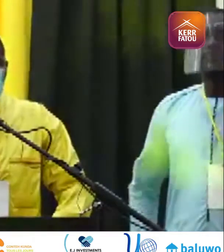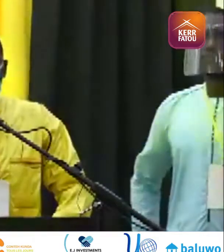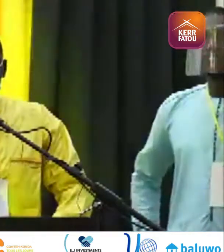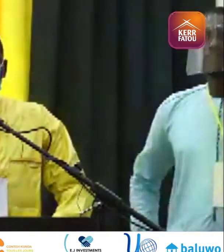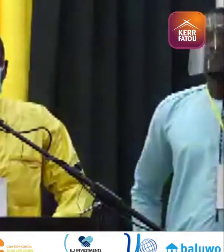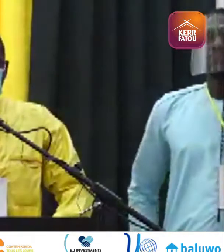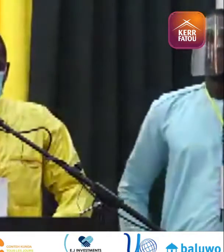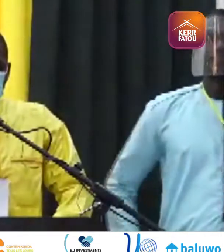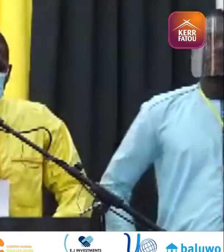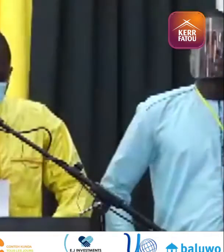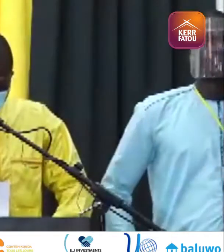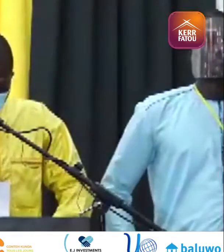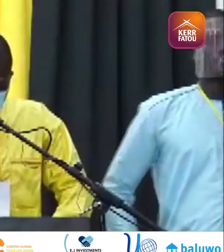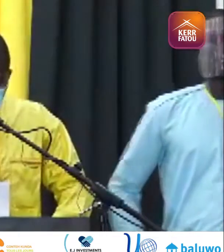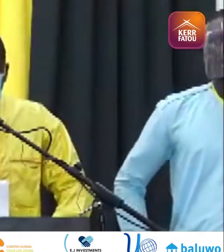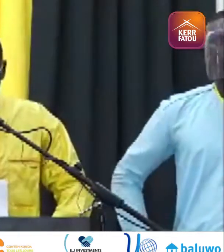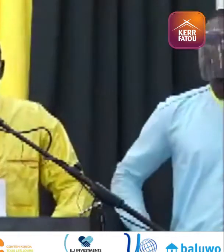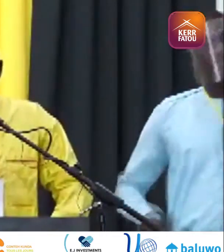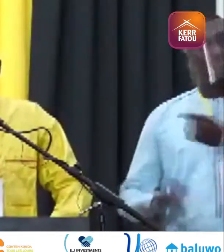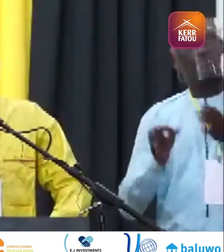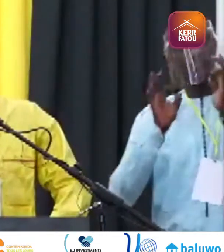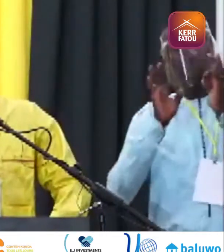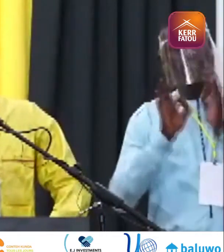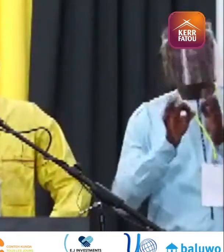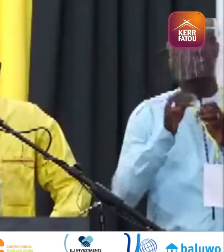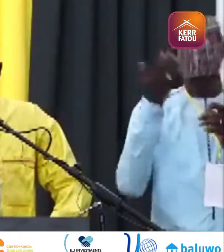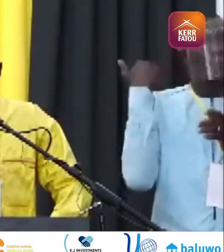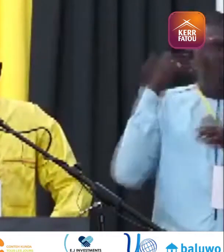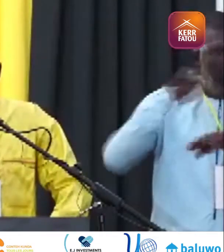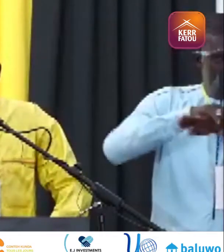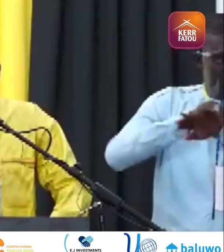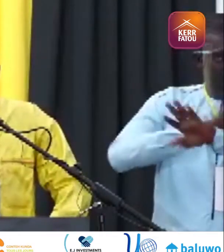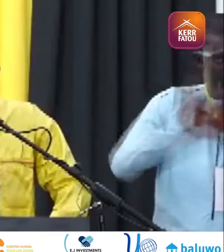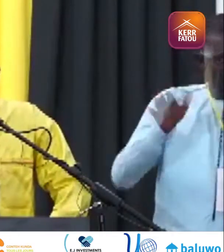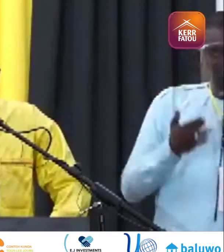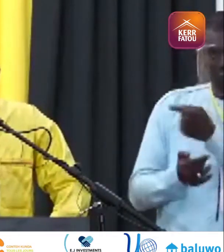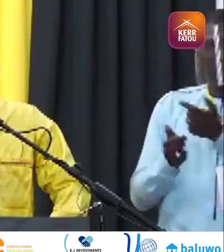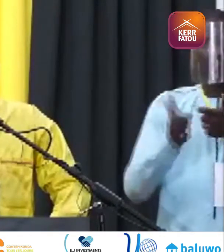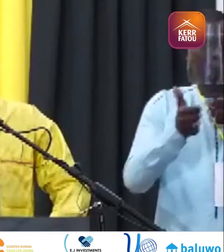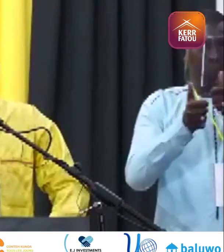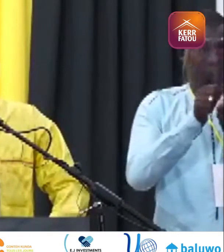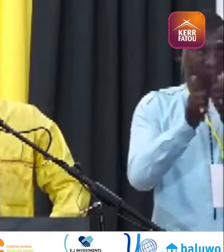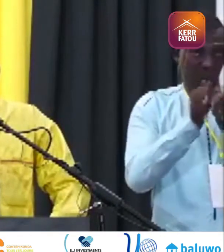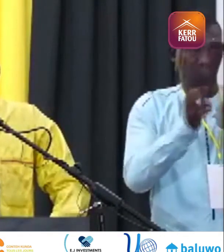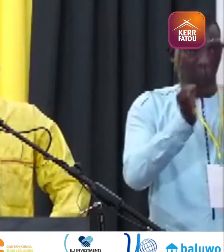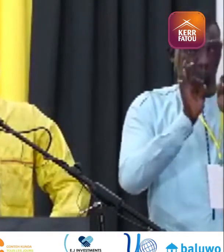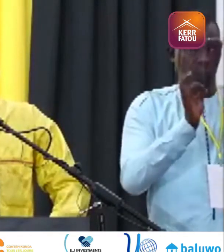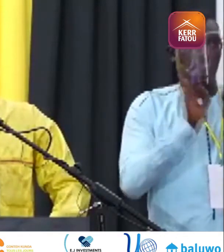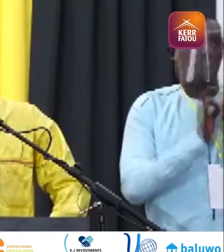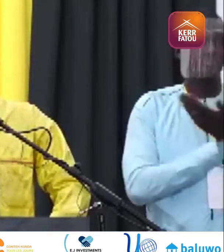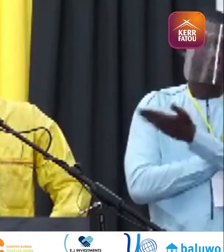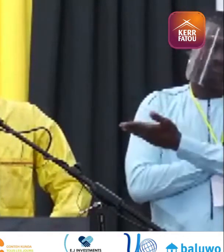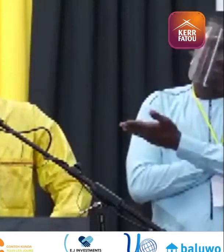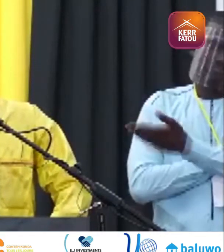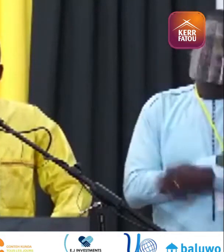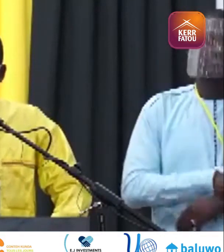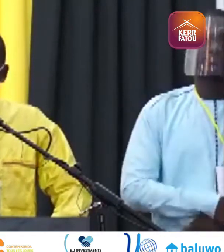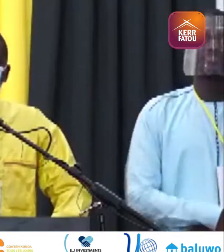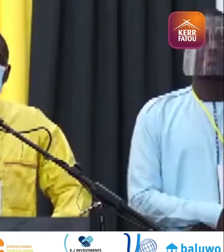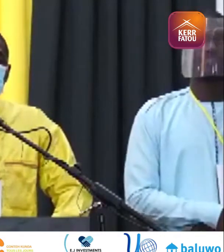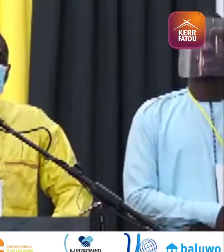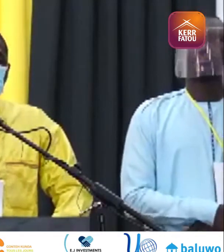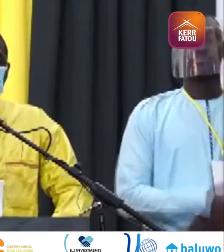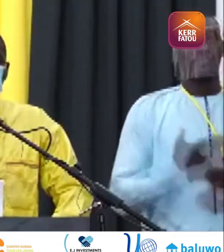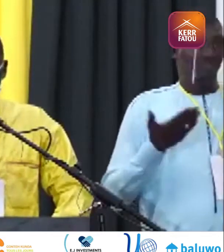lamimbe dending tamanya ndinyala. Minuketa num patio minke num komanto. Ako kabiru obata je wokumfata